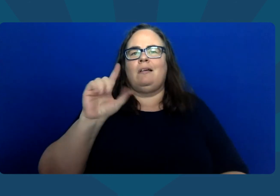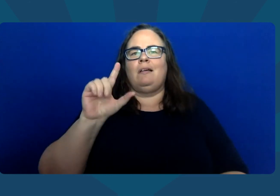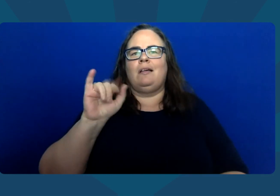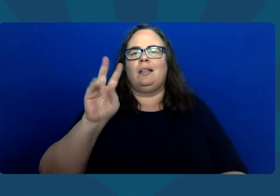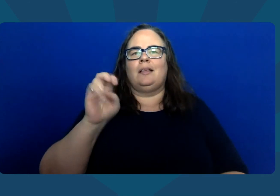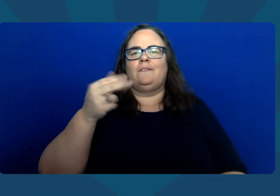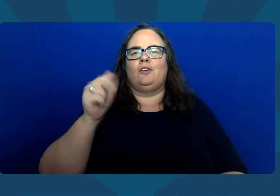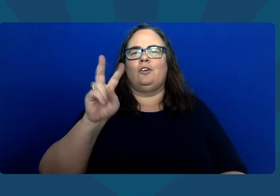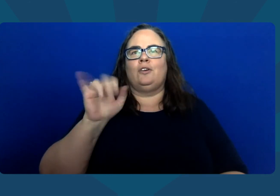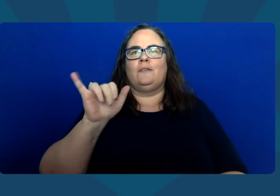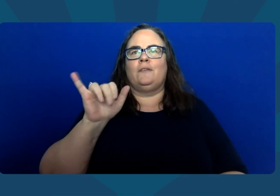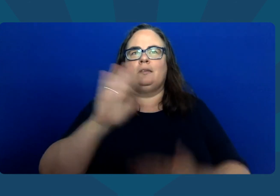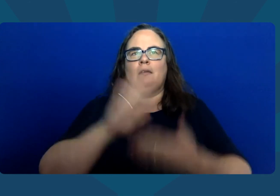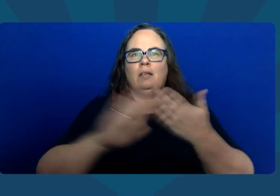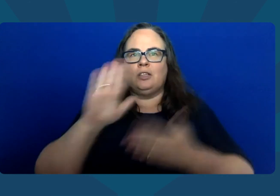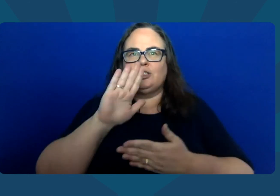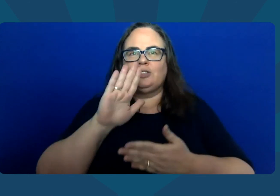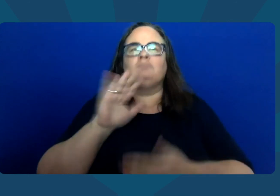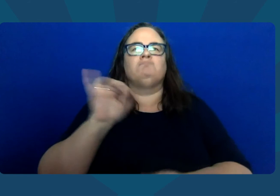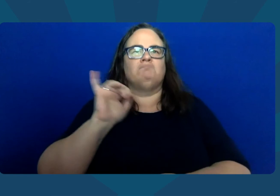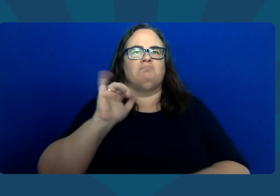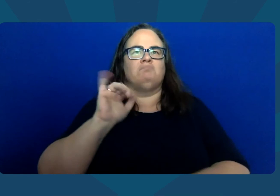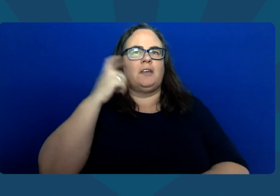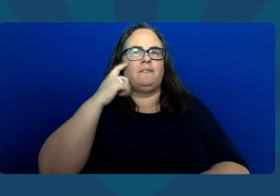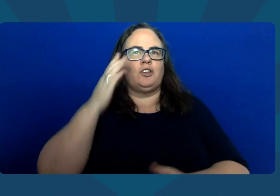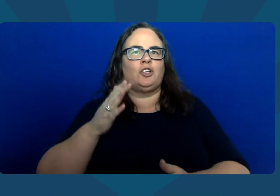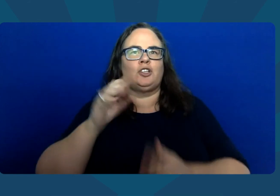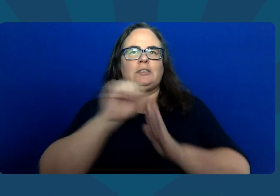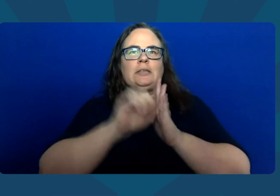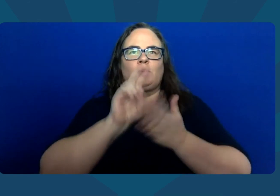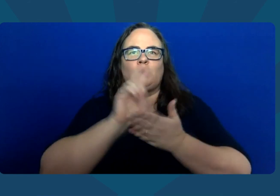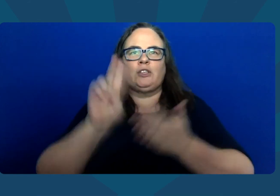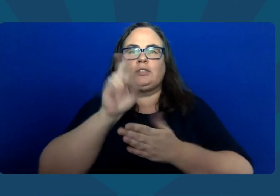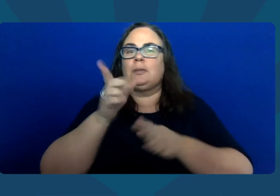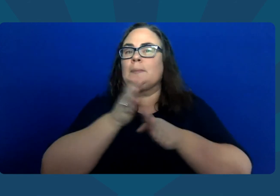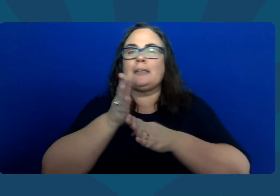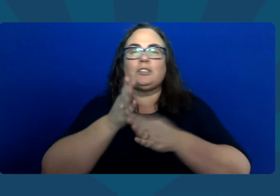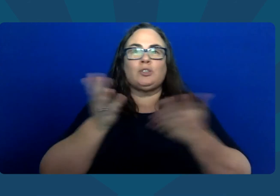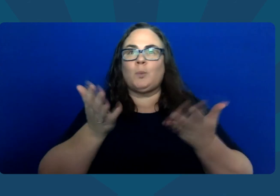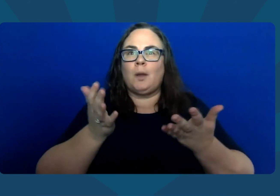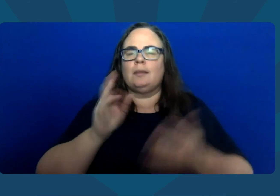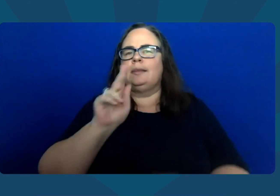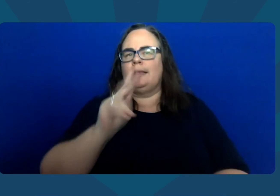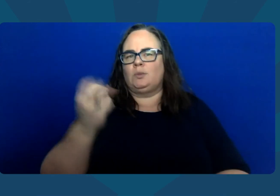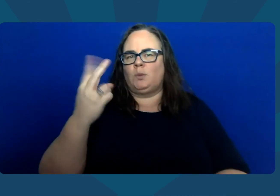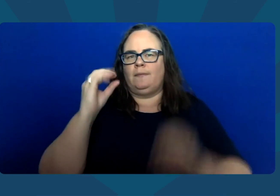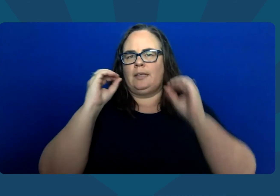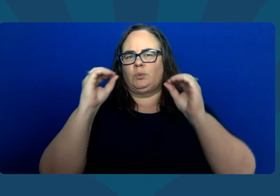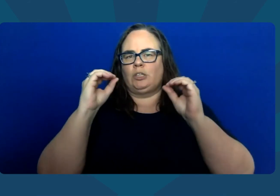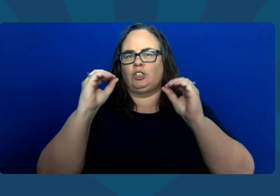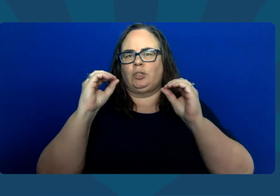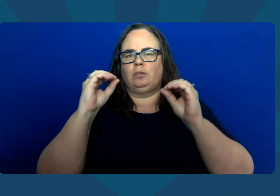Harvey College and Governor State University, majoring in K-12